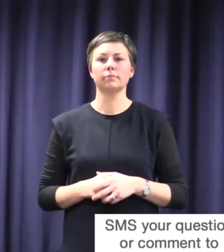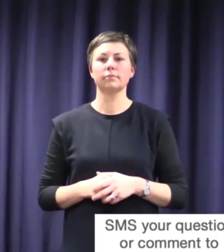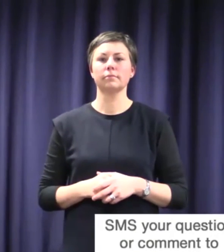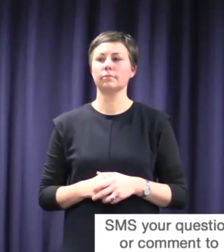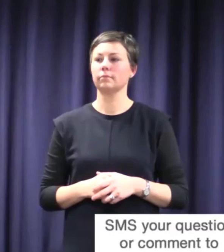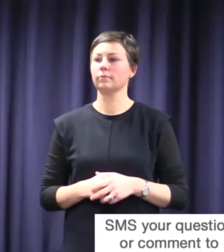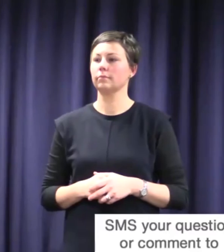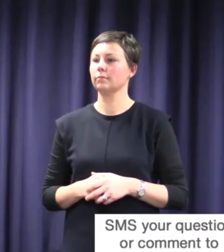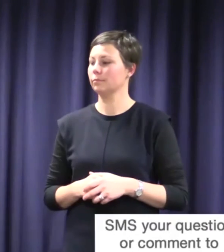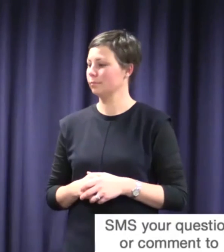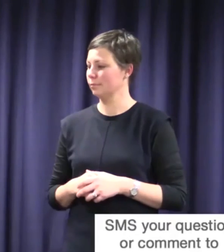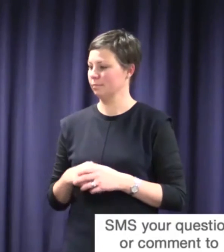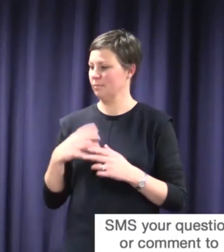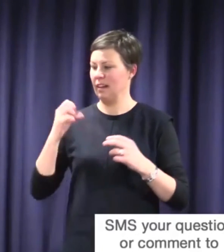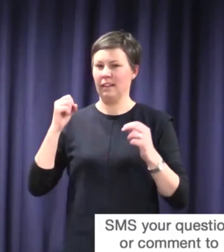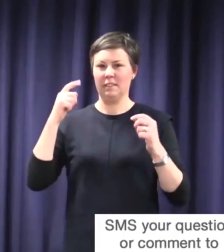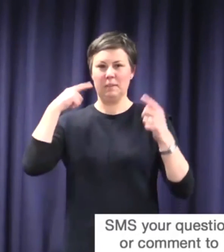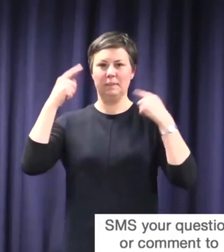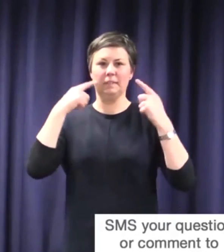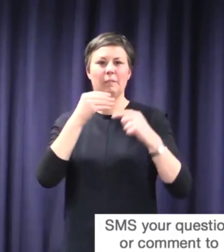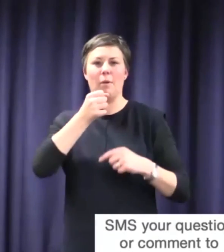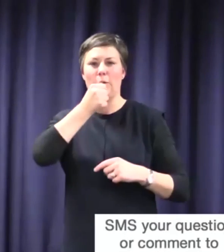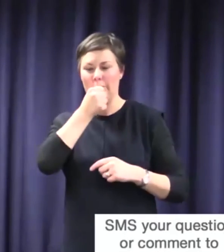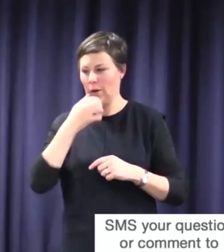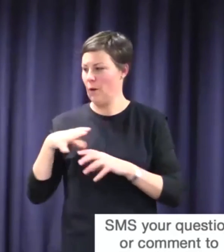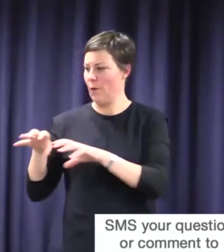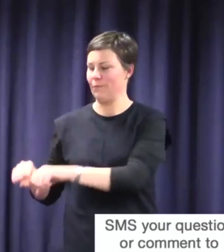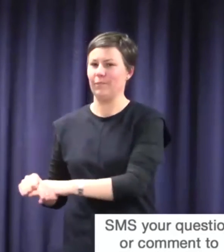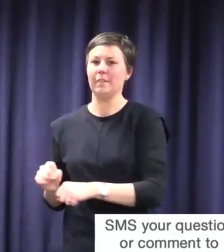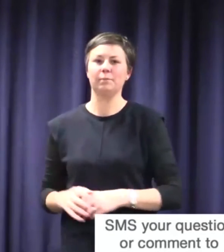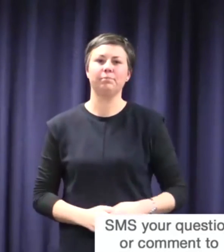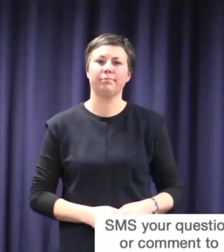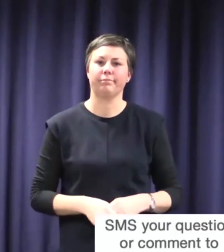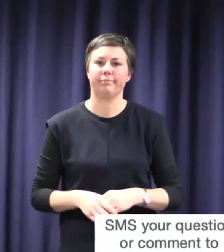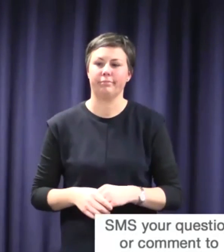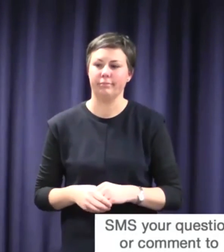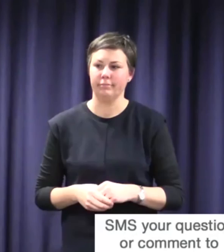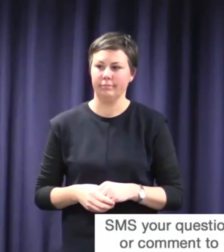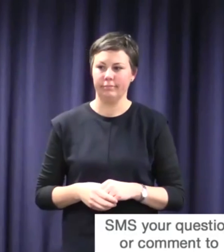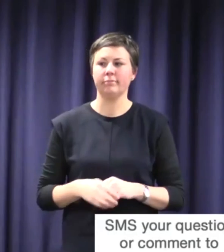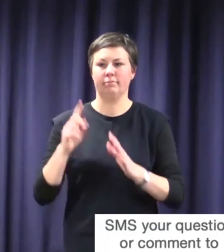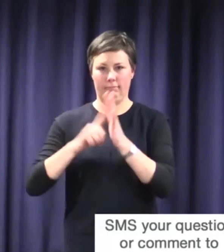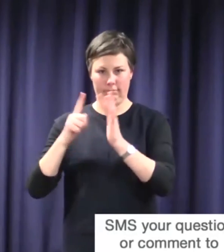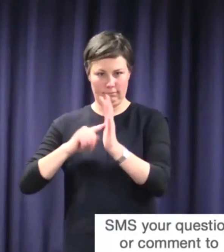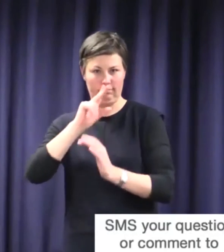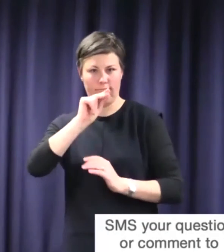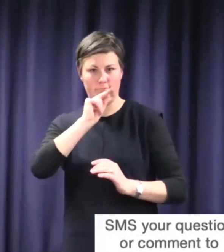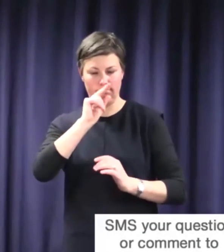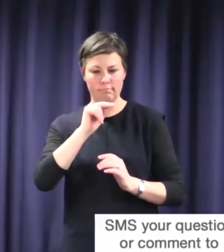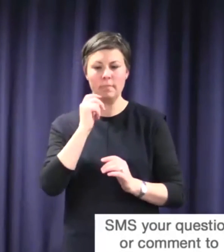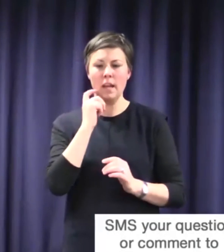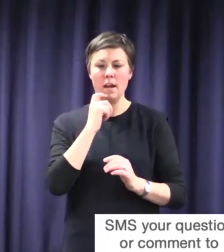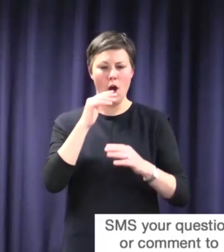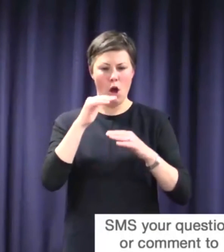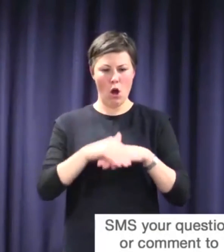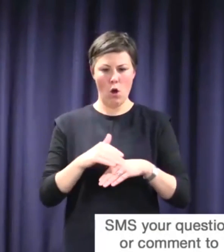Can you turn that one off? Sorry. It relates to the email that interpreters have received in